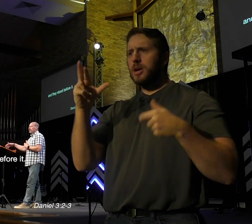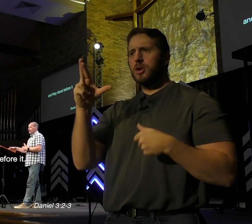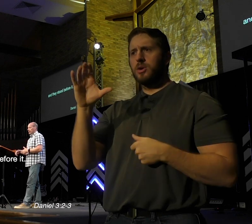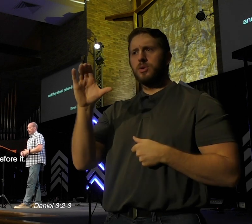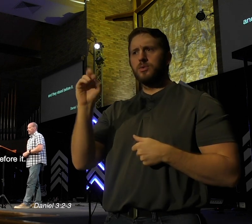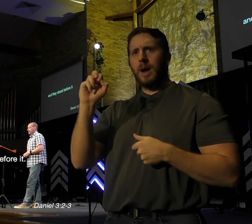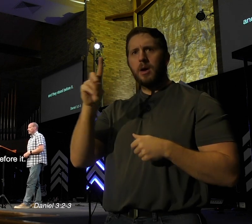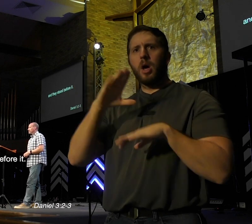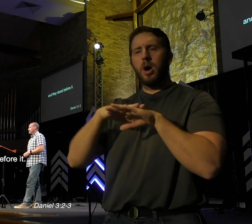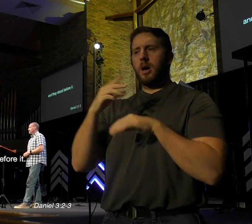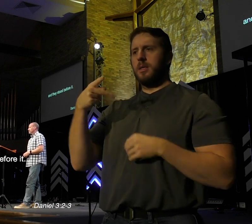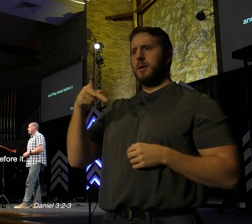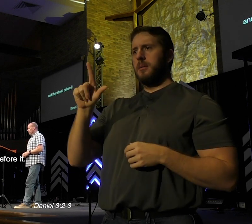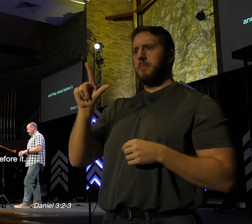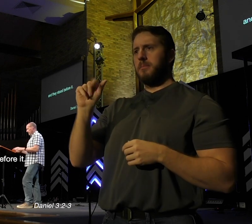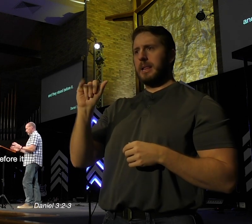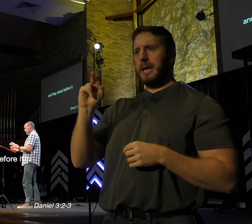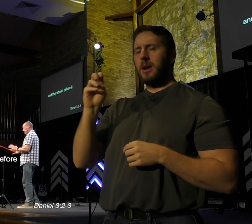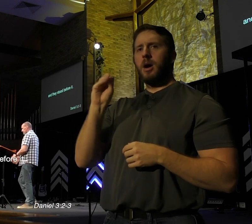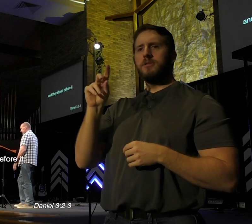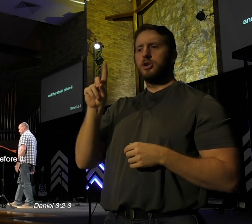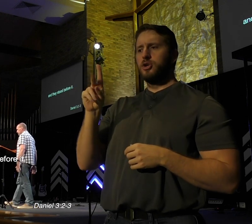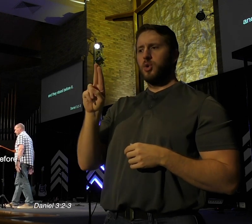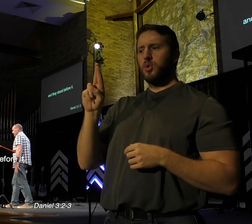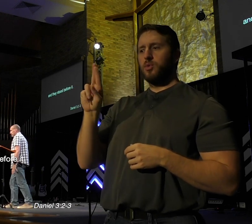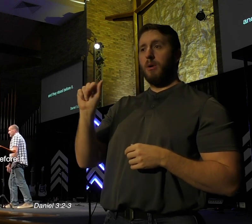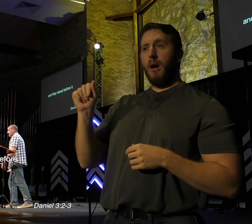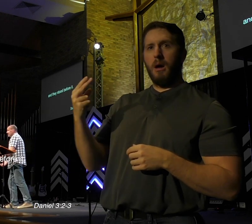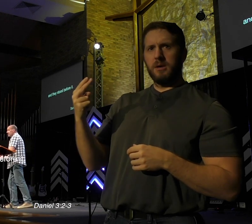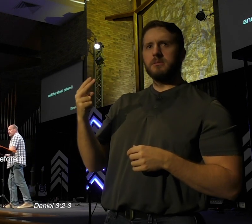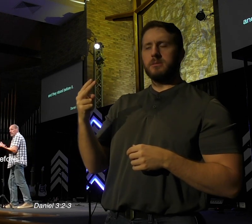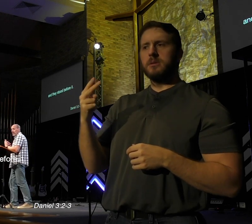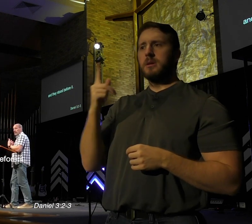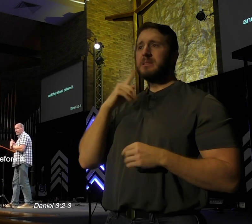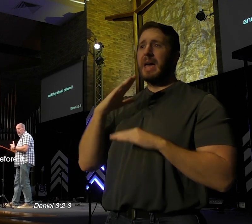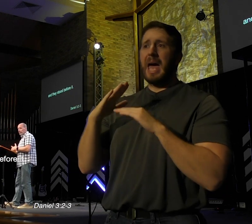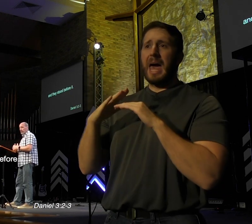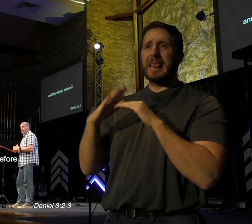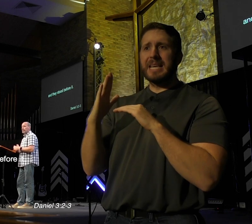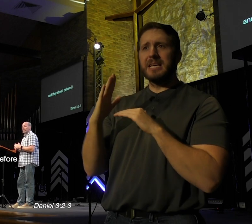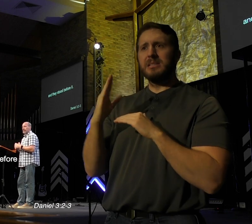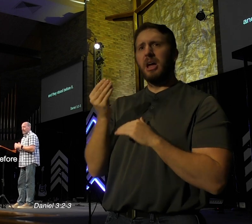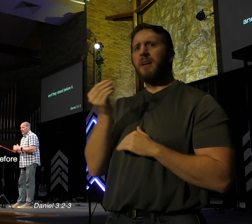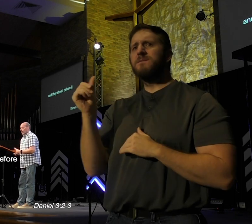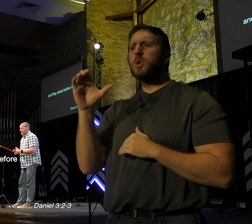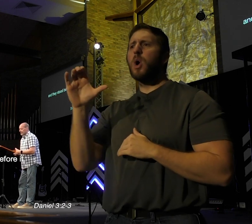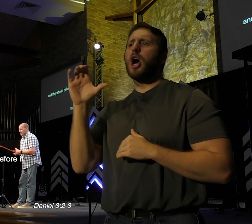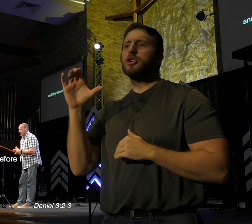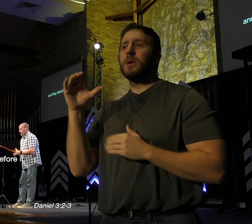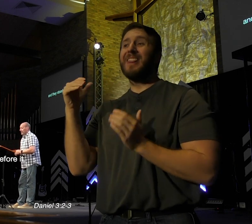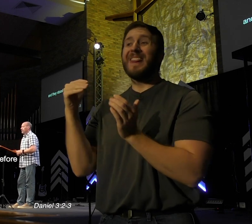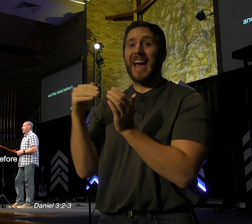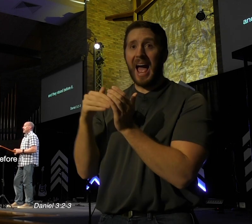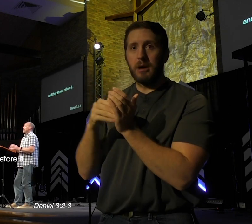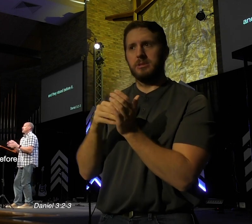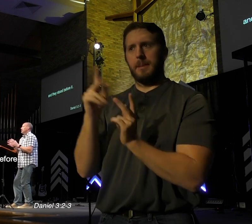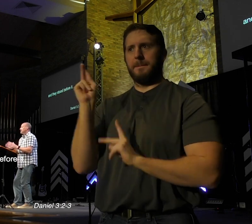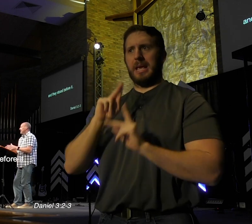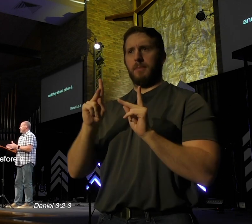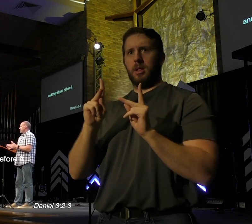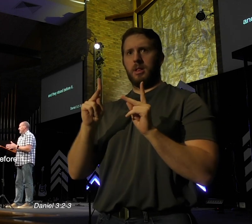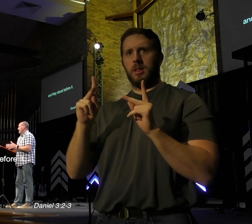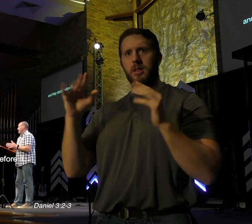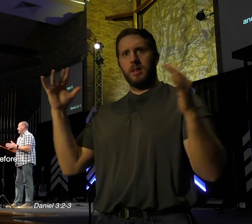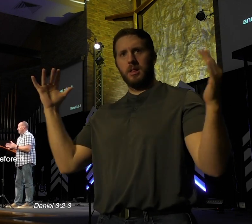on the plain of Dura. Most commentators estimate that it was at least a few hundred thousand people